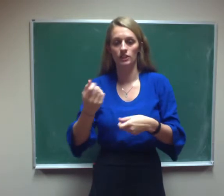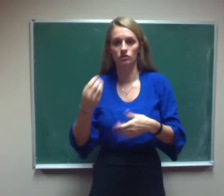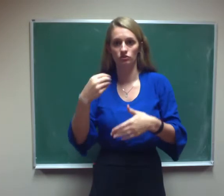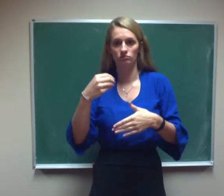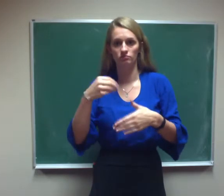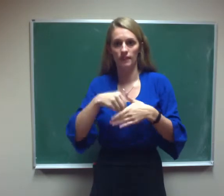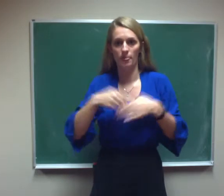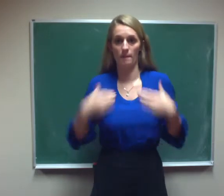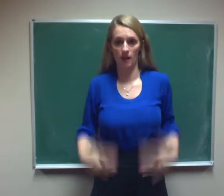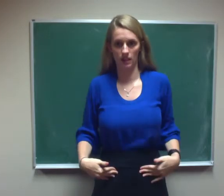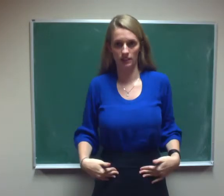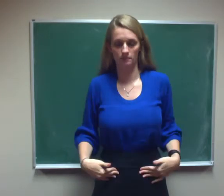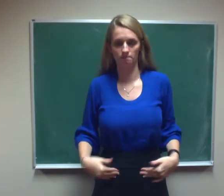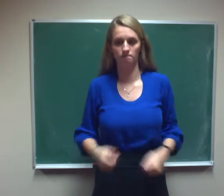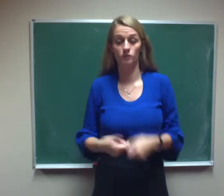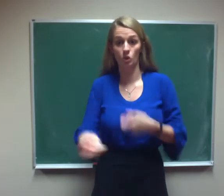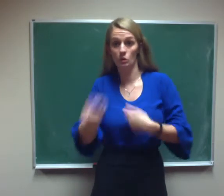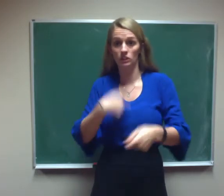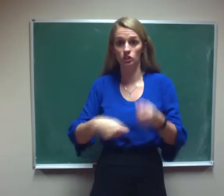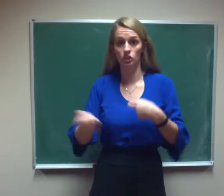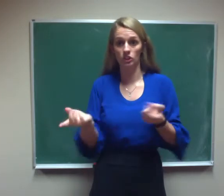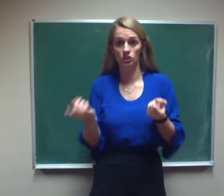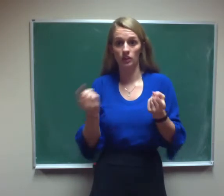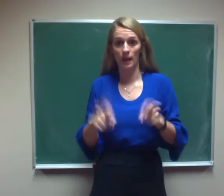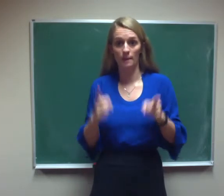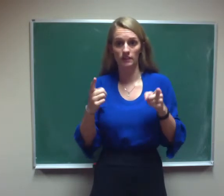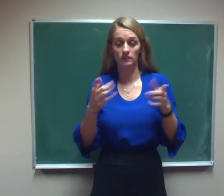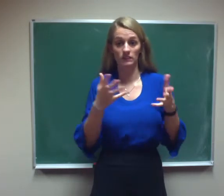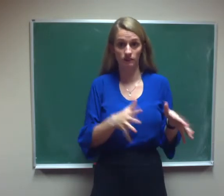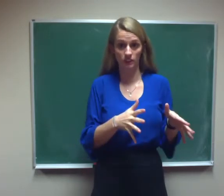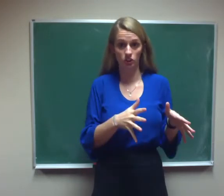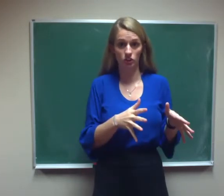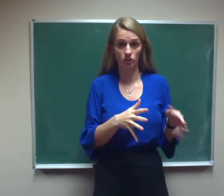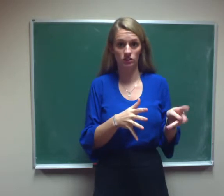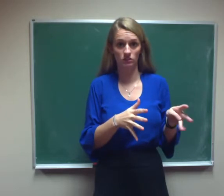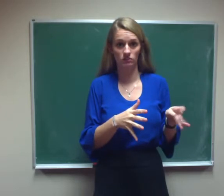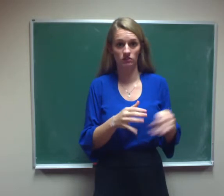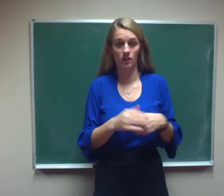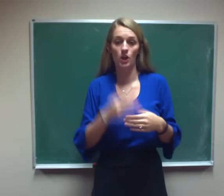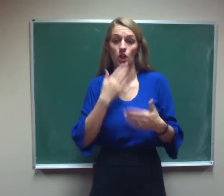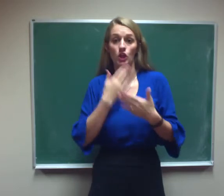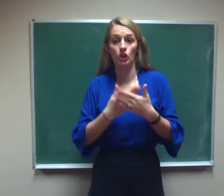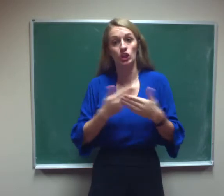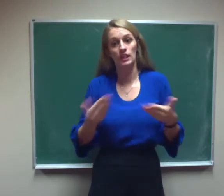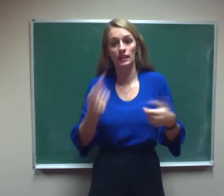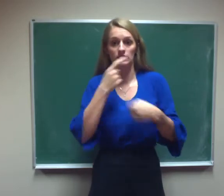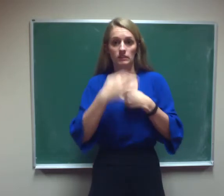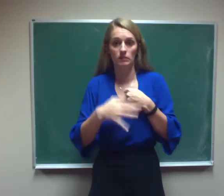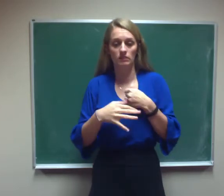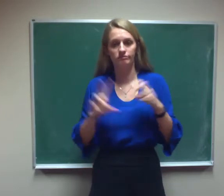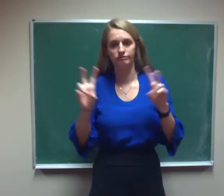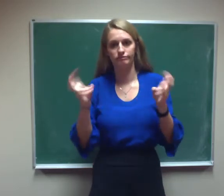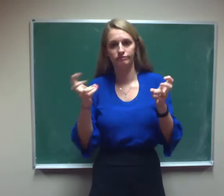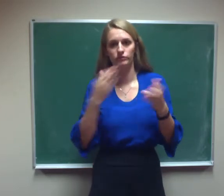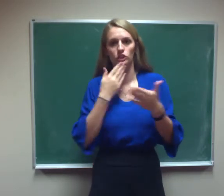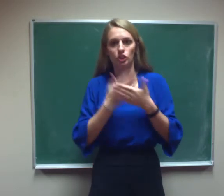occurs, usually the good things in blood, and I use that term loosely, the good things like glucose and